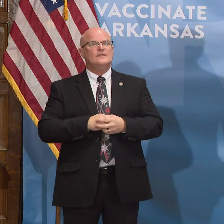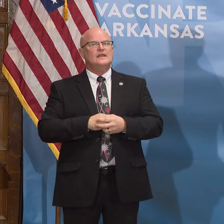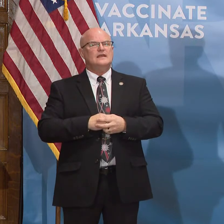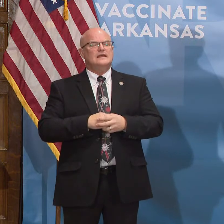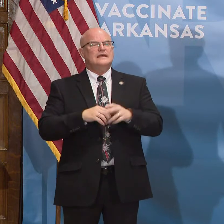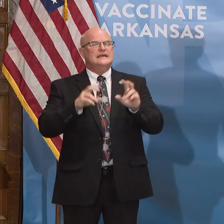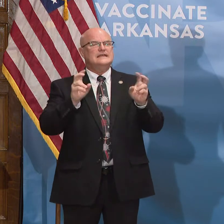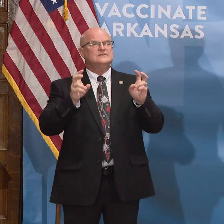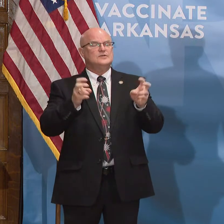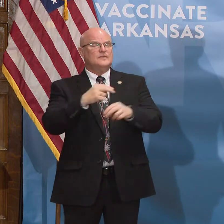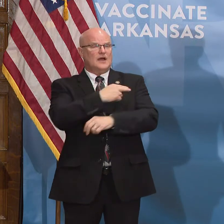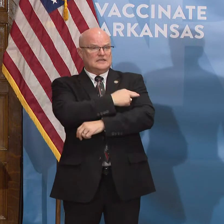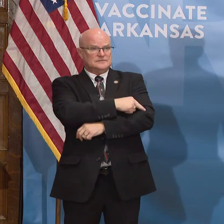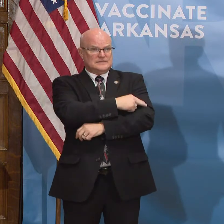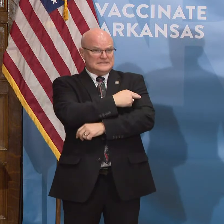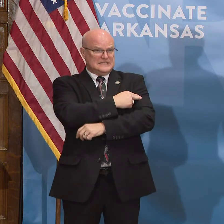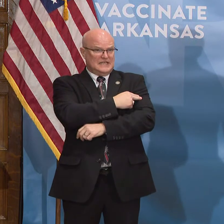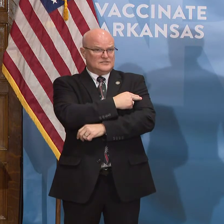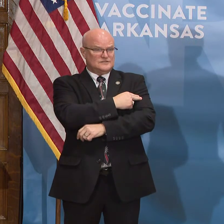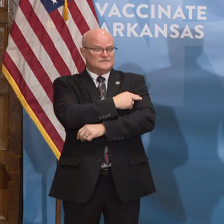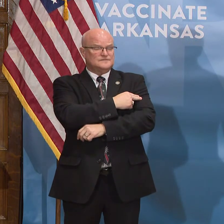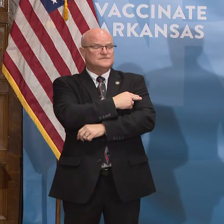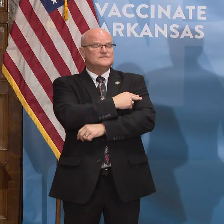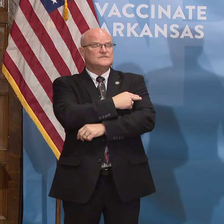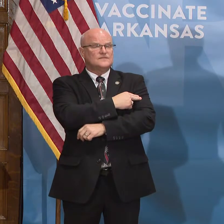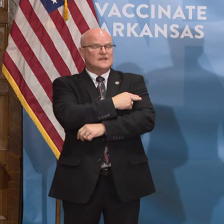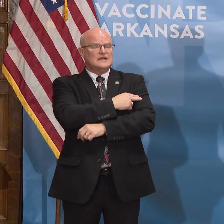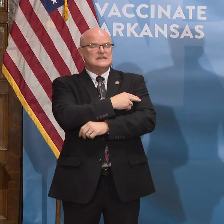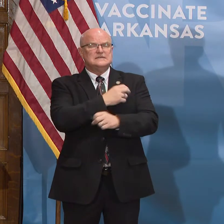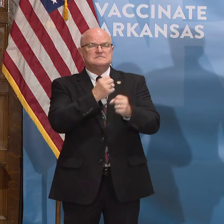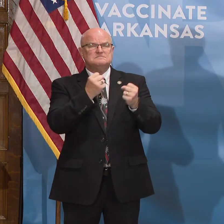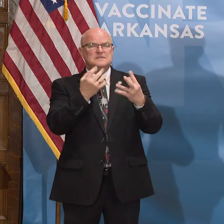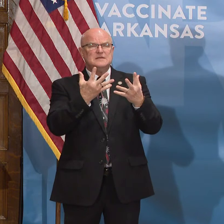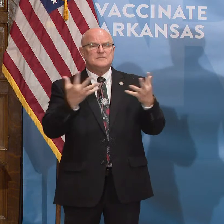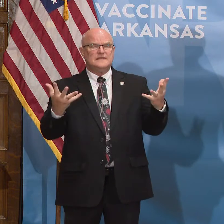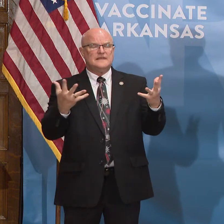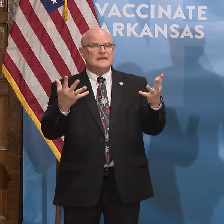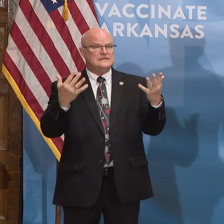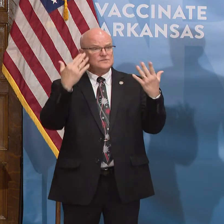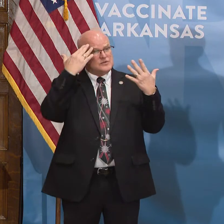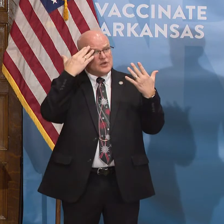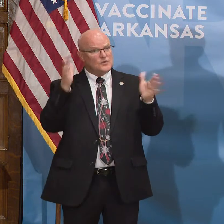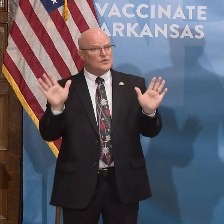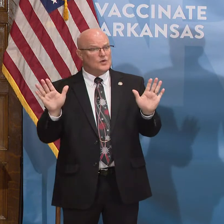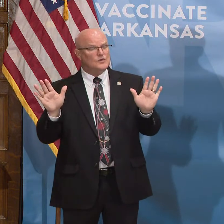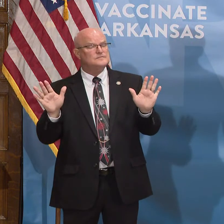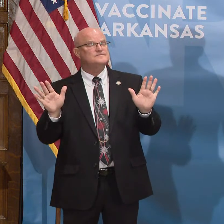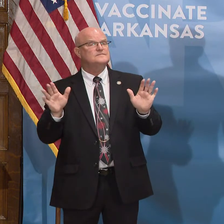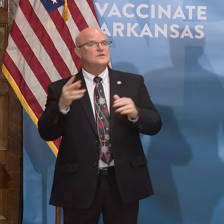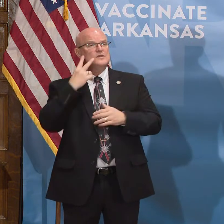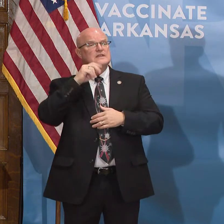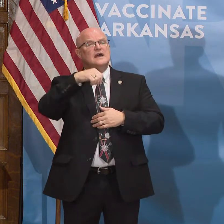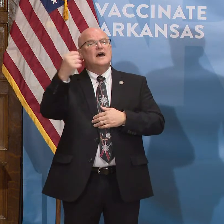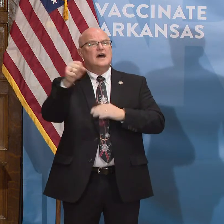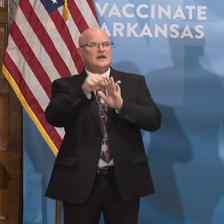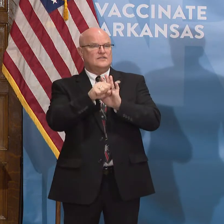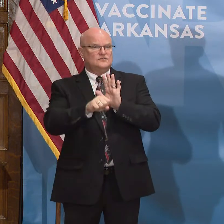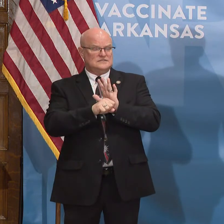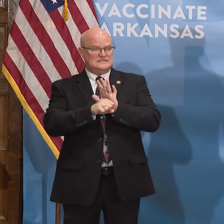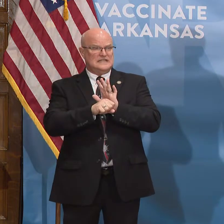of the hospitalizations, there's a lot that's unknown. You see in other